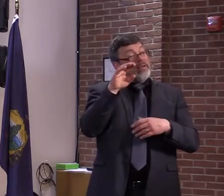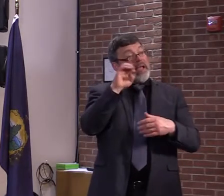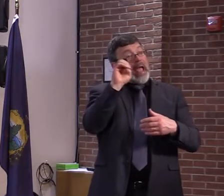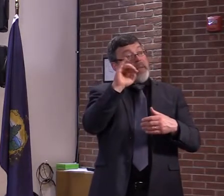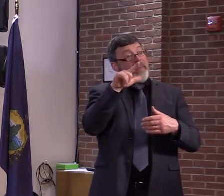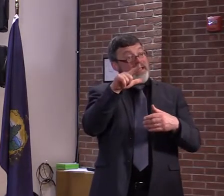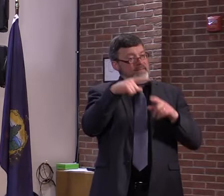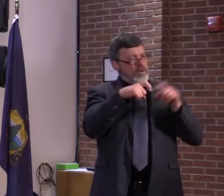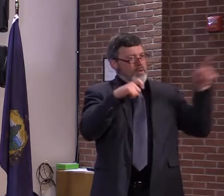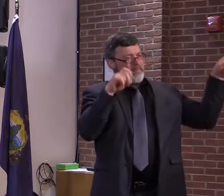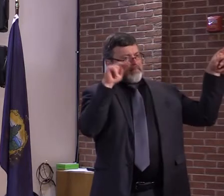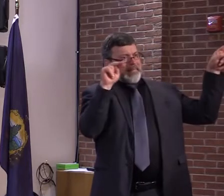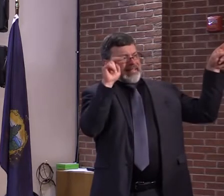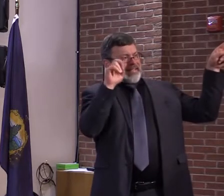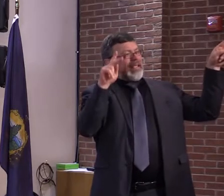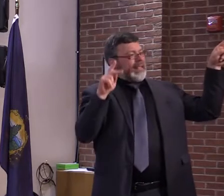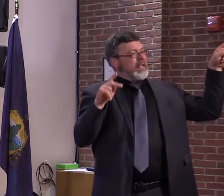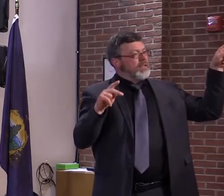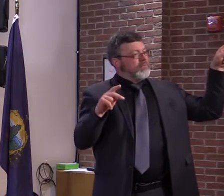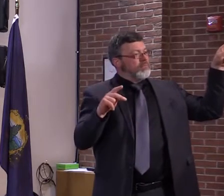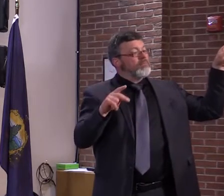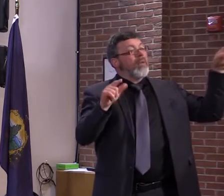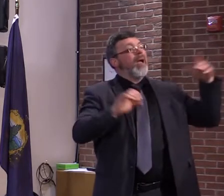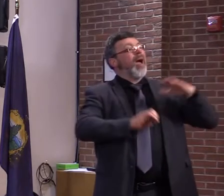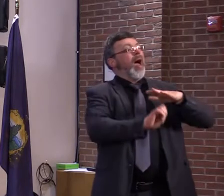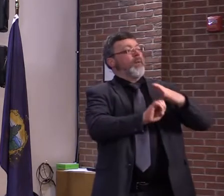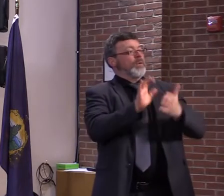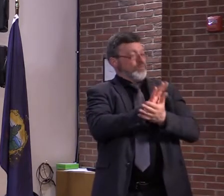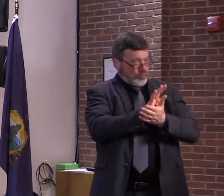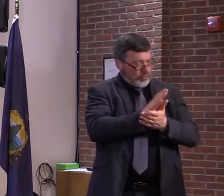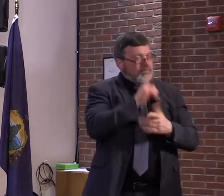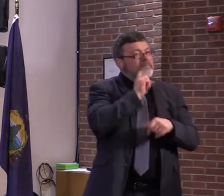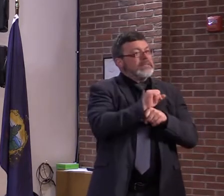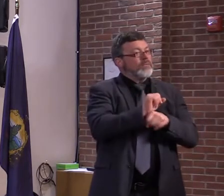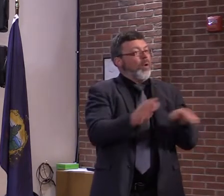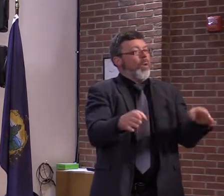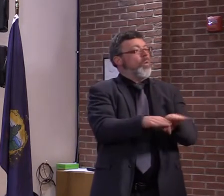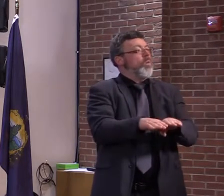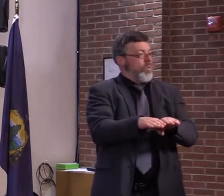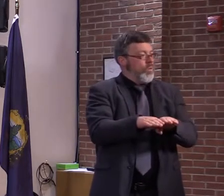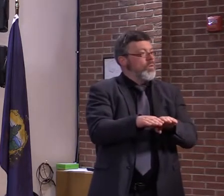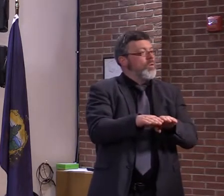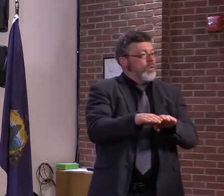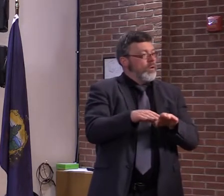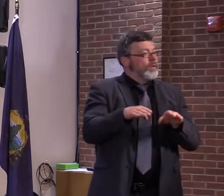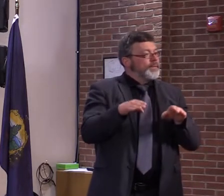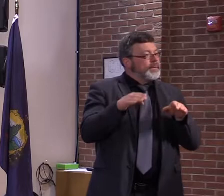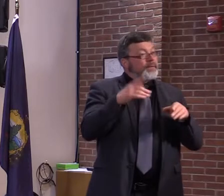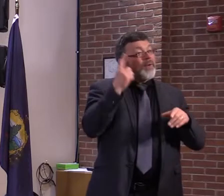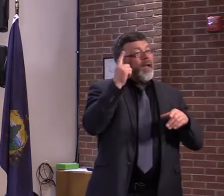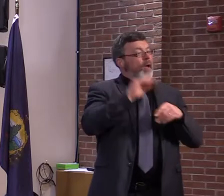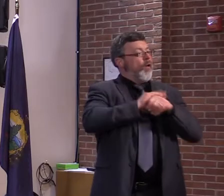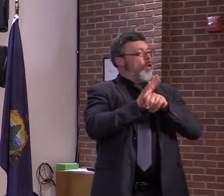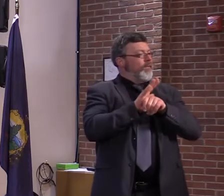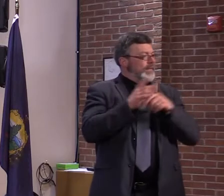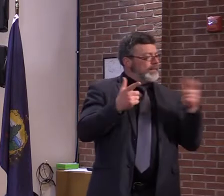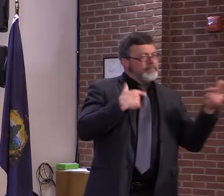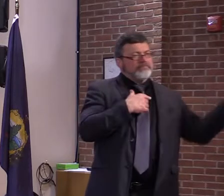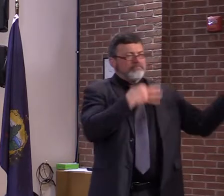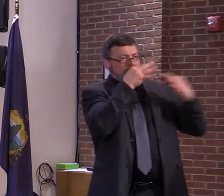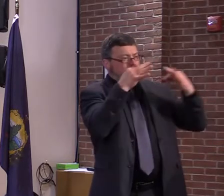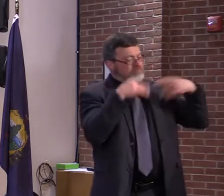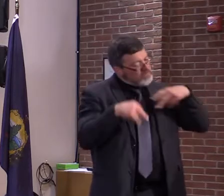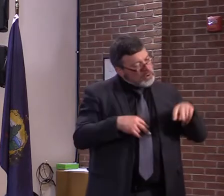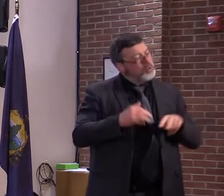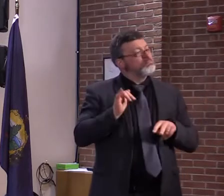me a heads up that one of their elementary schools was going to close. And just, some of the circumstances around that I think are illustrative of the